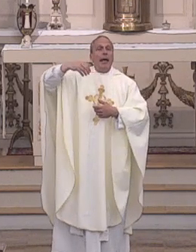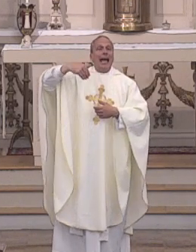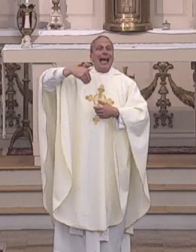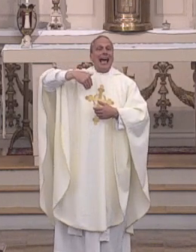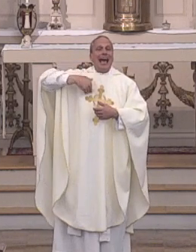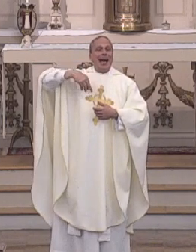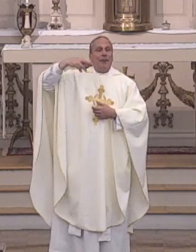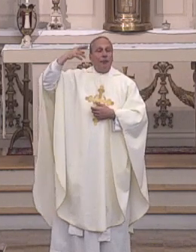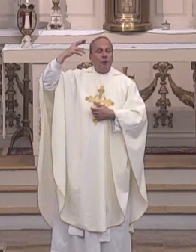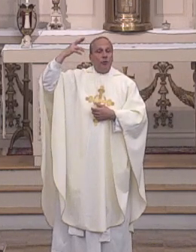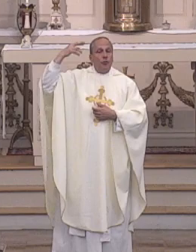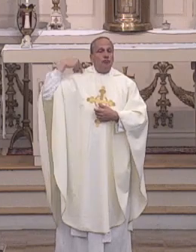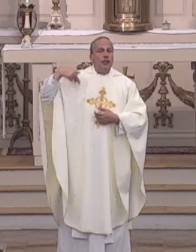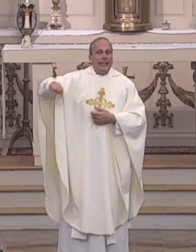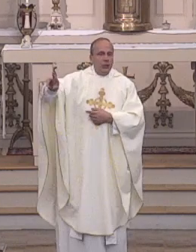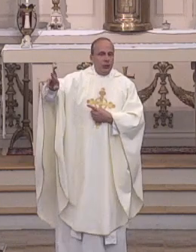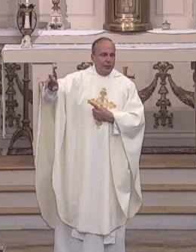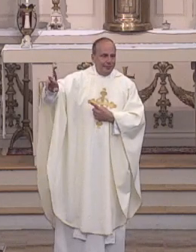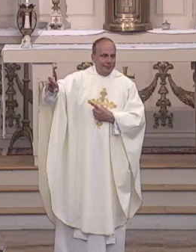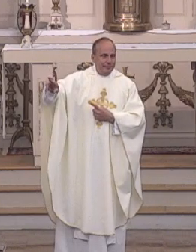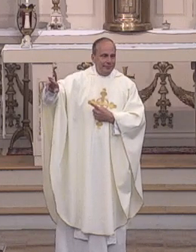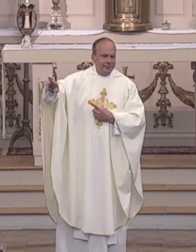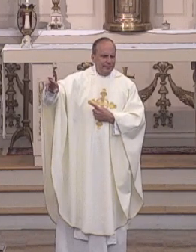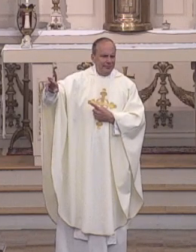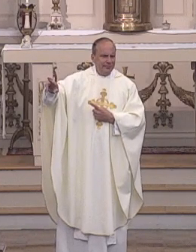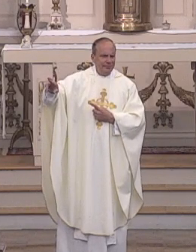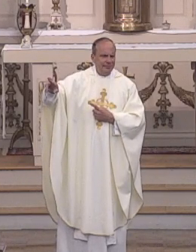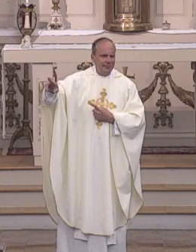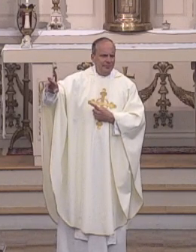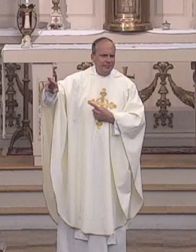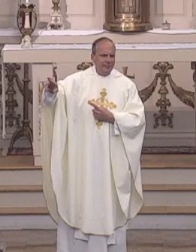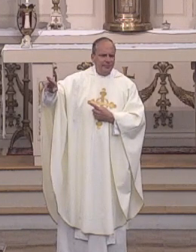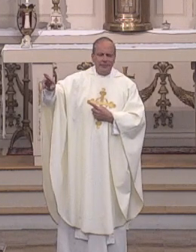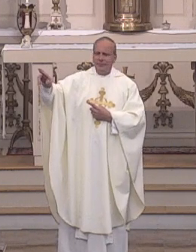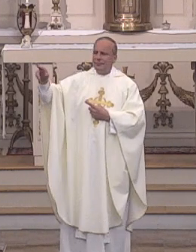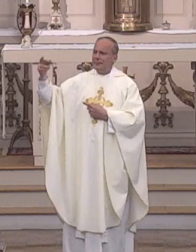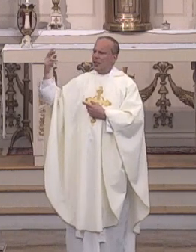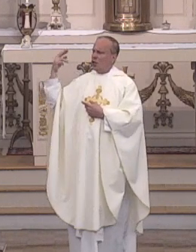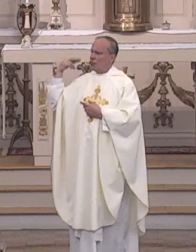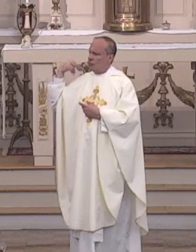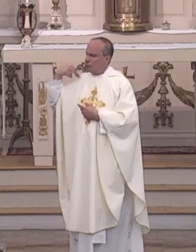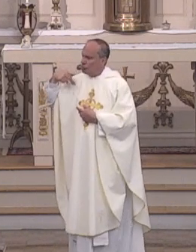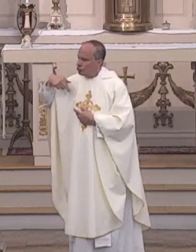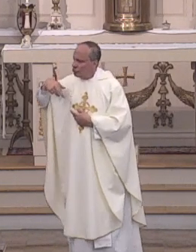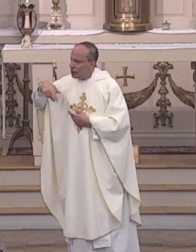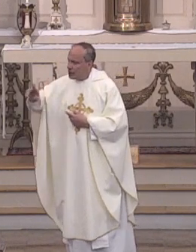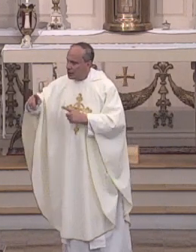for our nature, it is fitting for us as humans to be religious, to have religion.